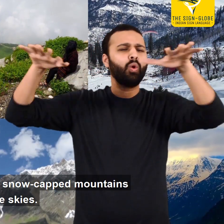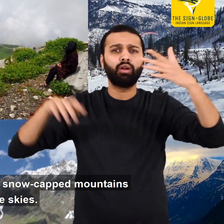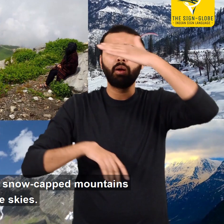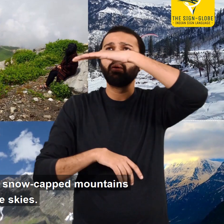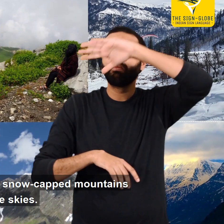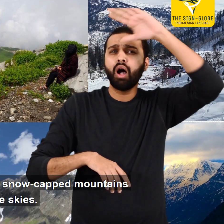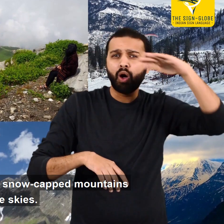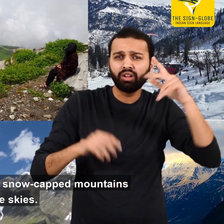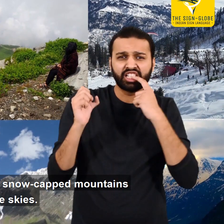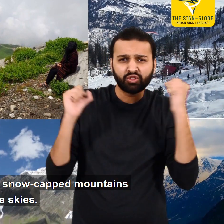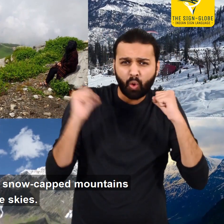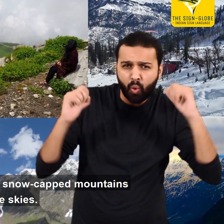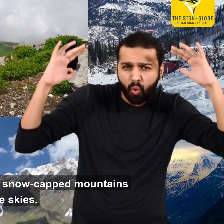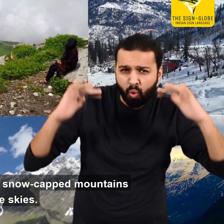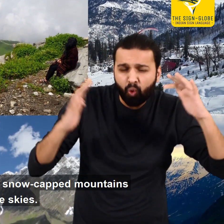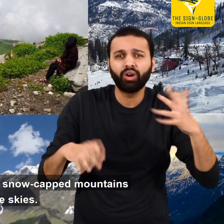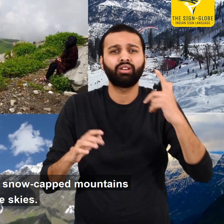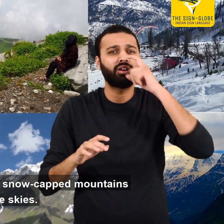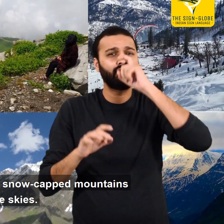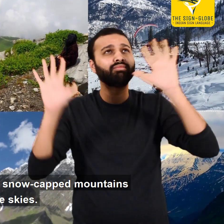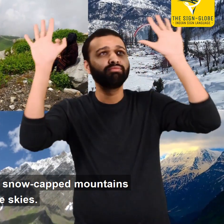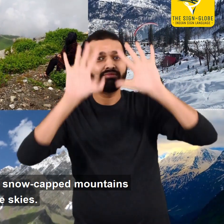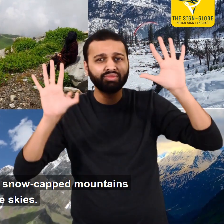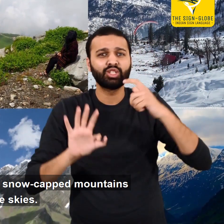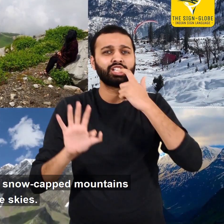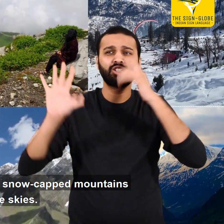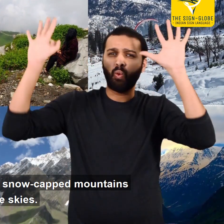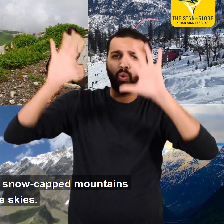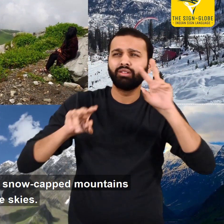With spectacular views of snow-capped mountains, and blue skies.